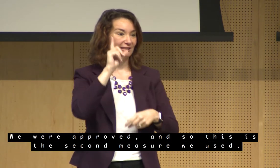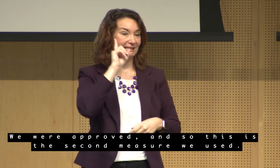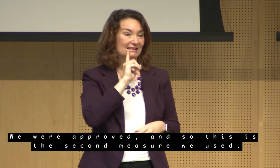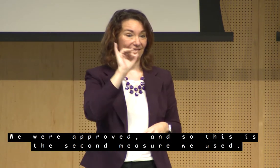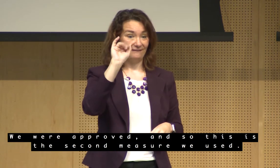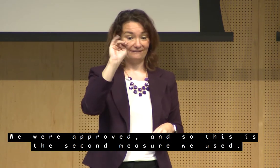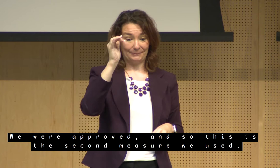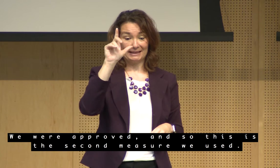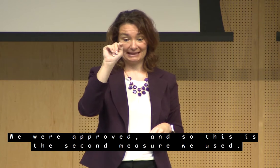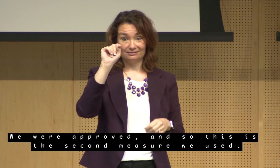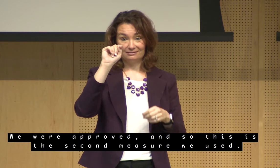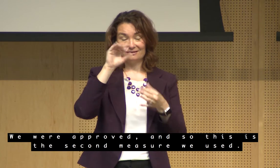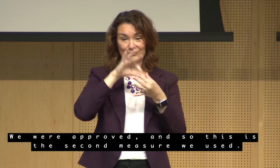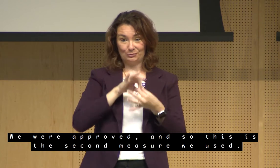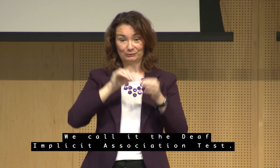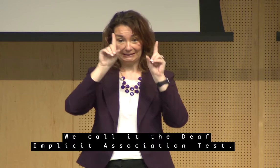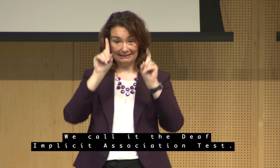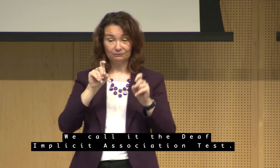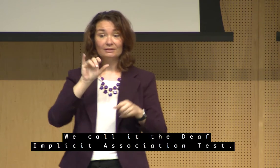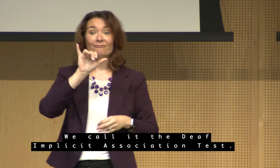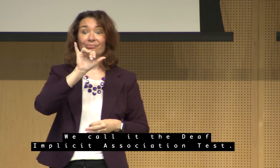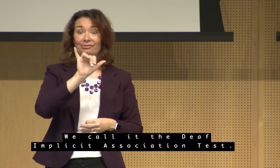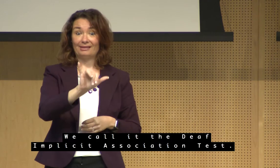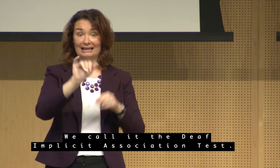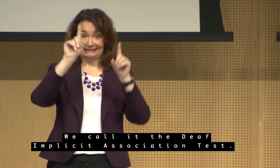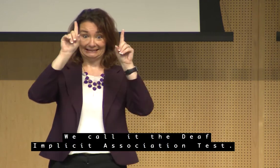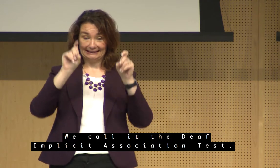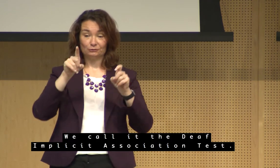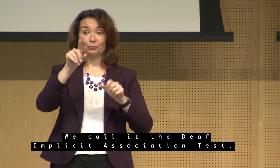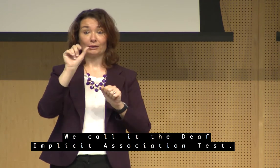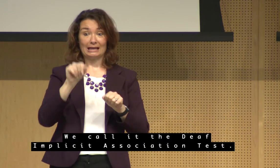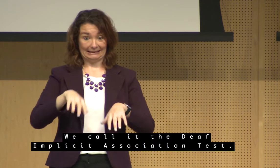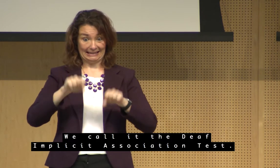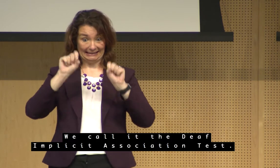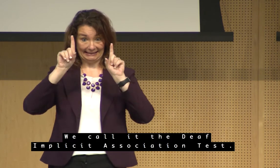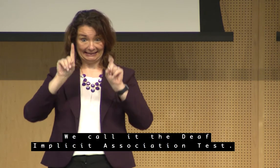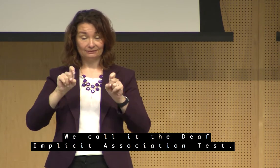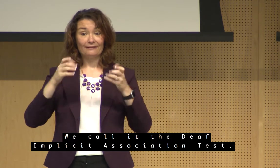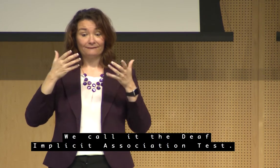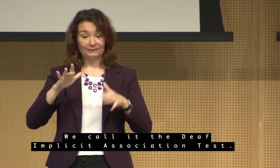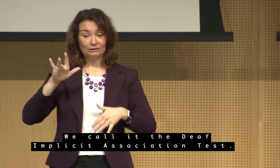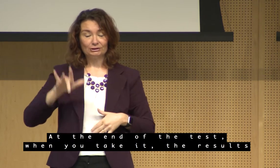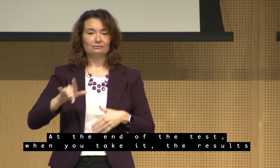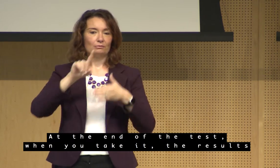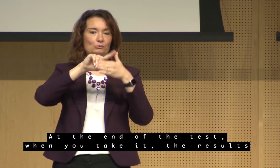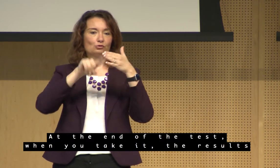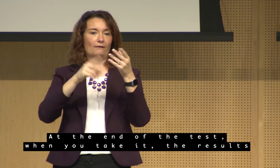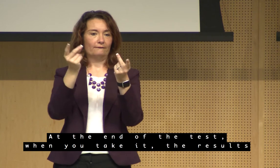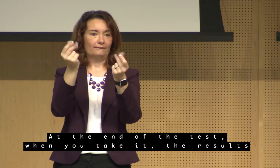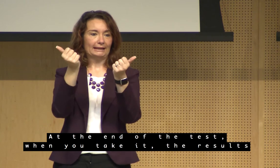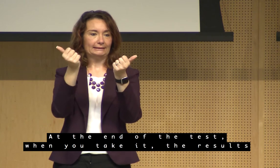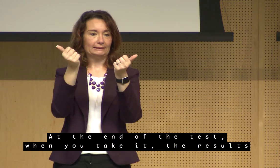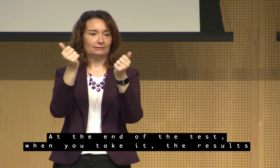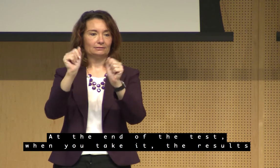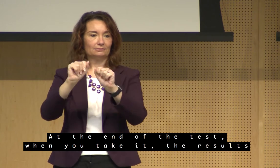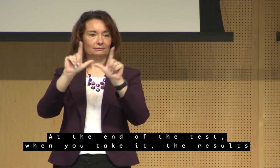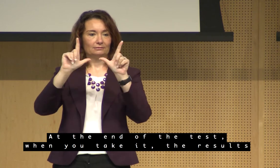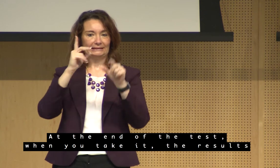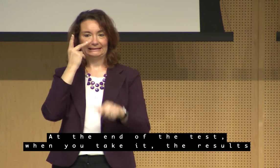the second measure we used. We call it the Deaf Implicit Association Test. At the end of the test, when you take it, the results